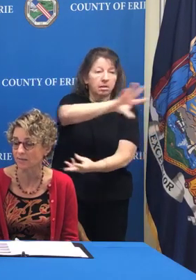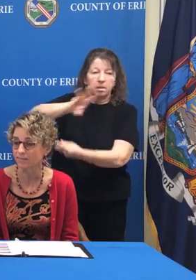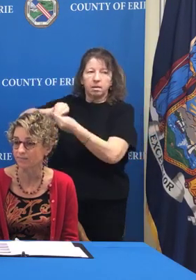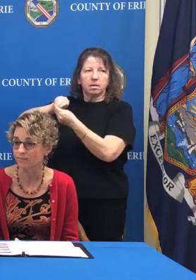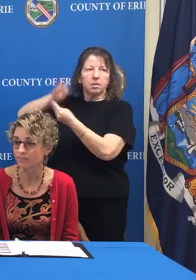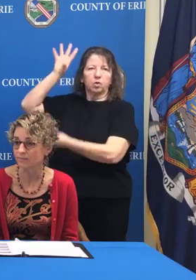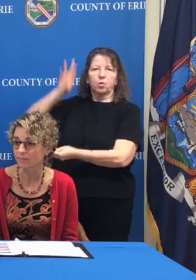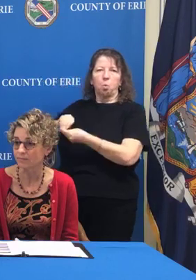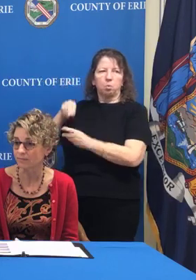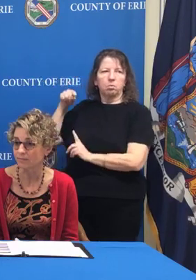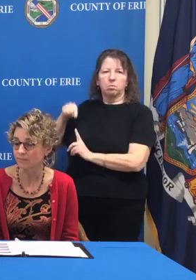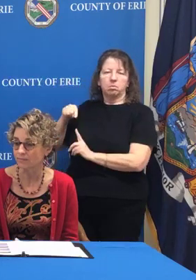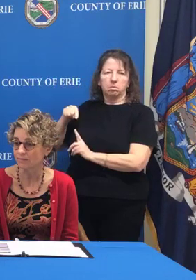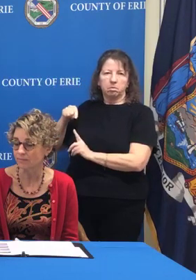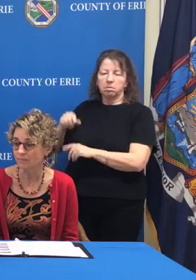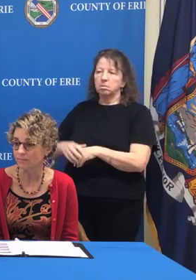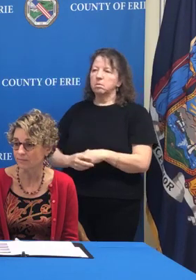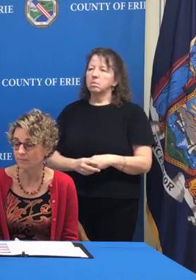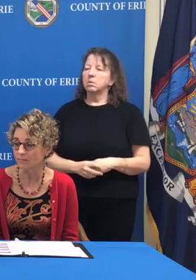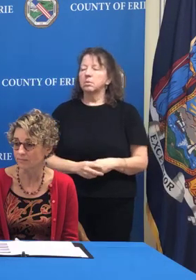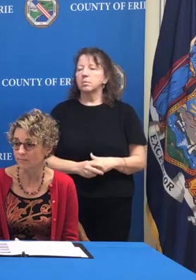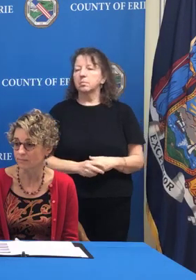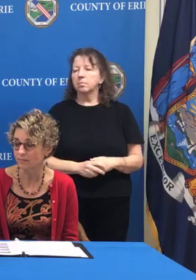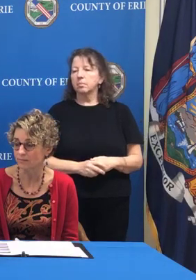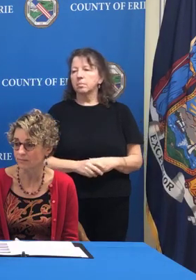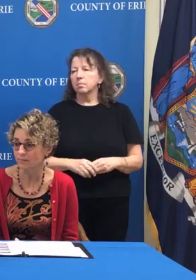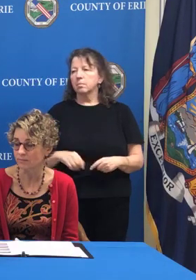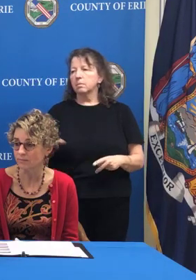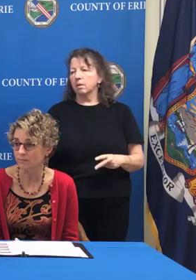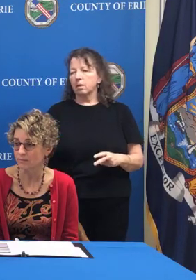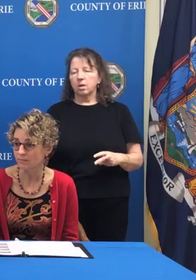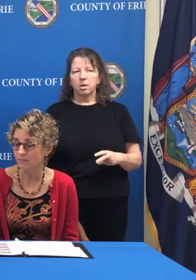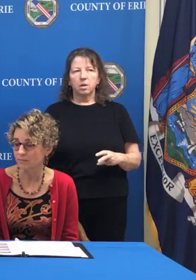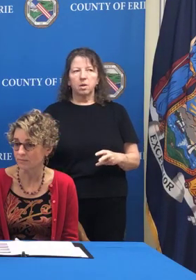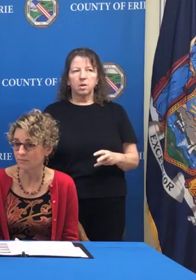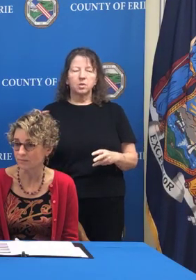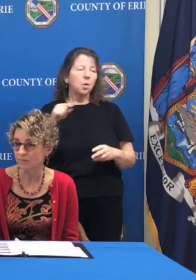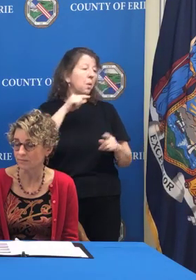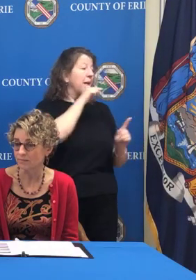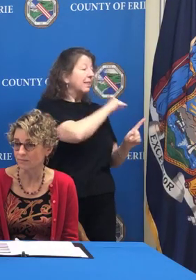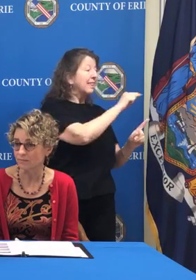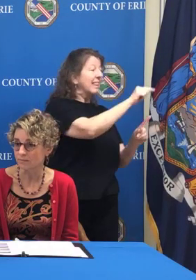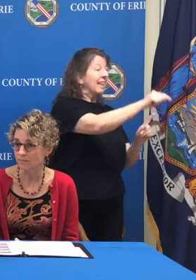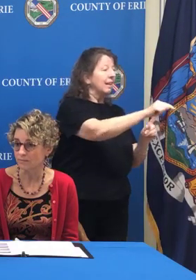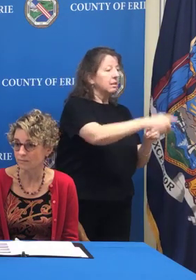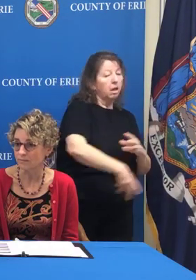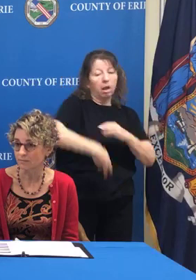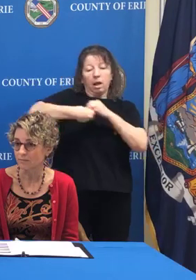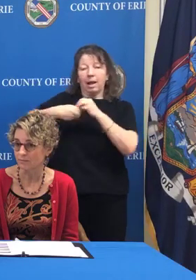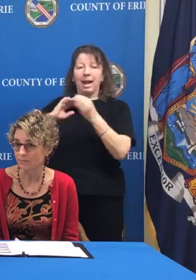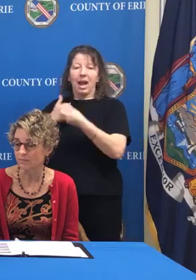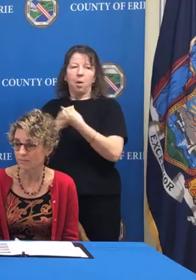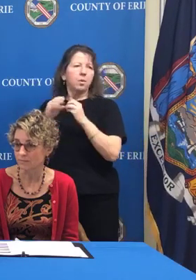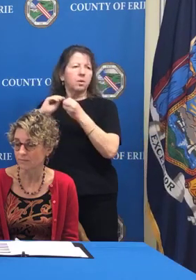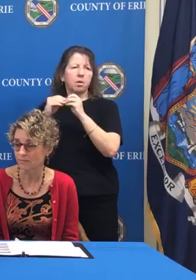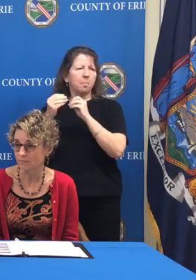cases. So those would not be in addition to our number. Those would be included in our